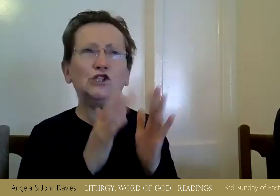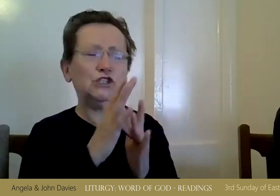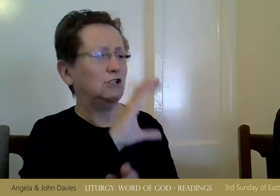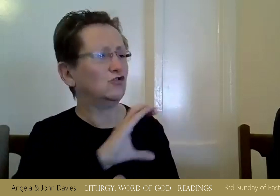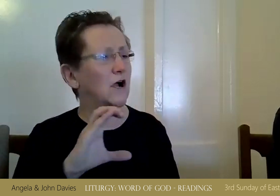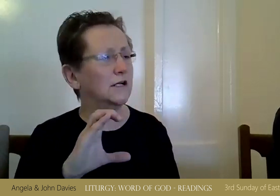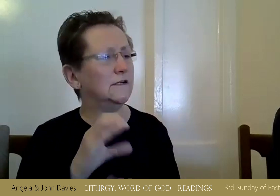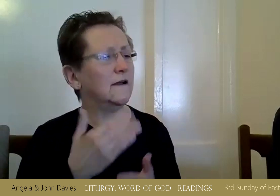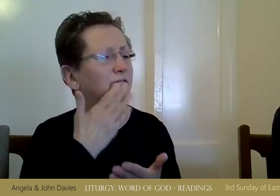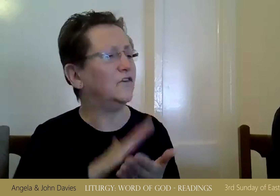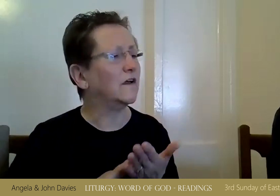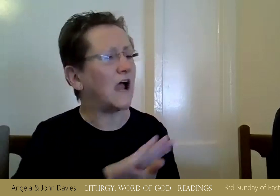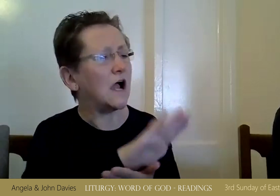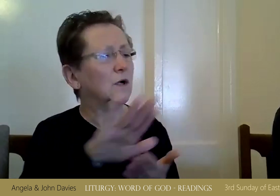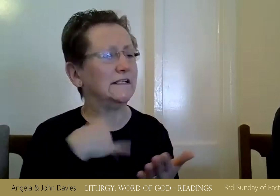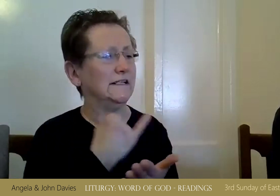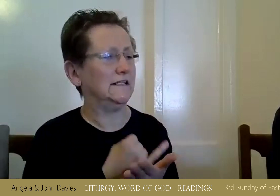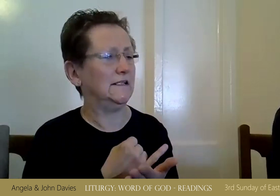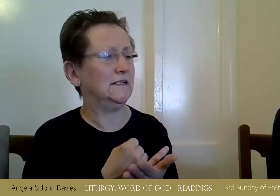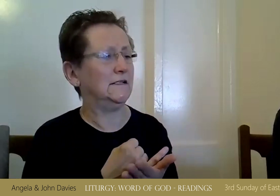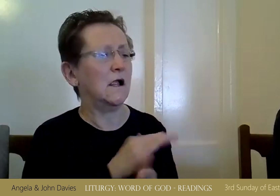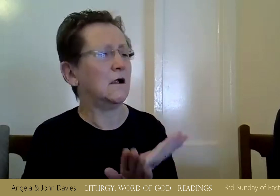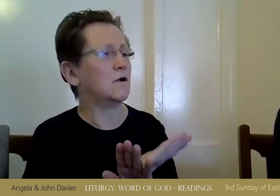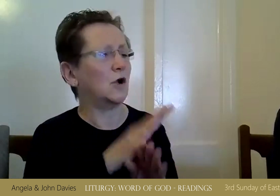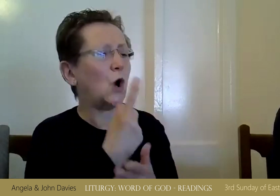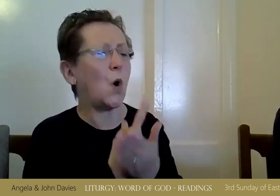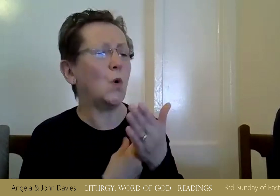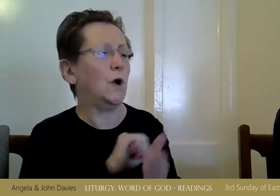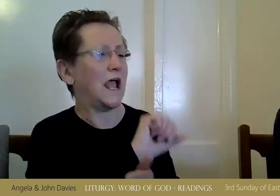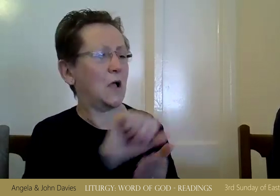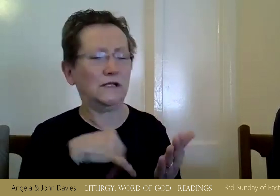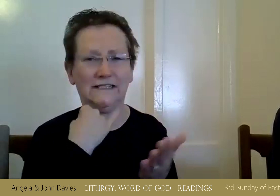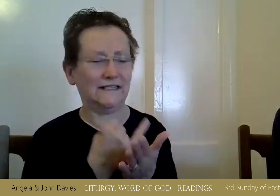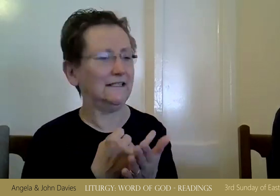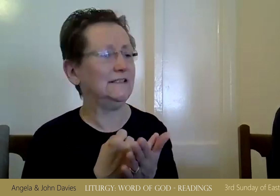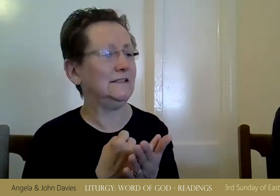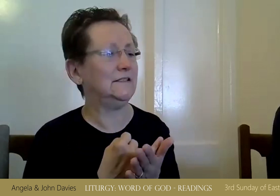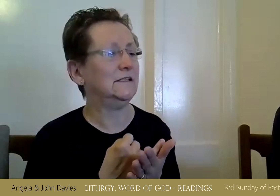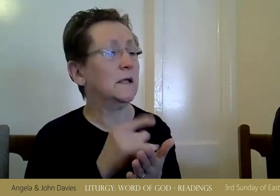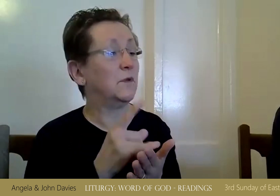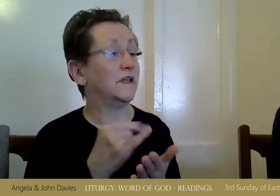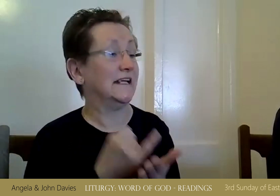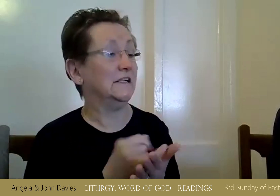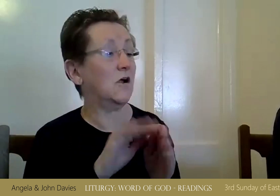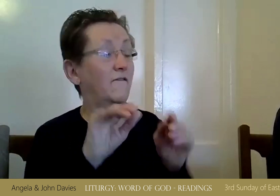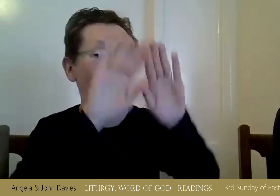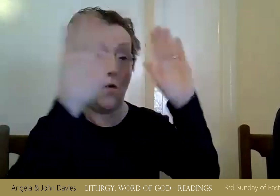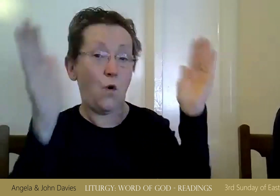Jesus Christ forgives our sins. Not only our sins, but the sins of all the